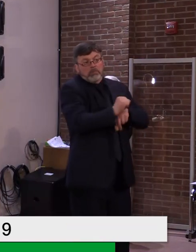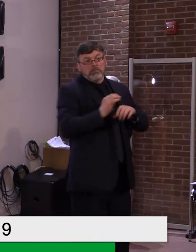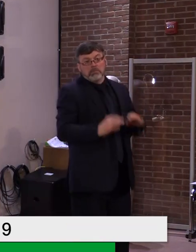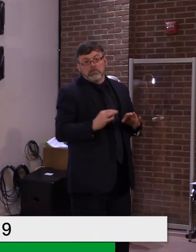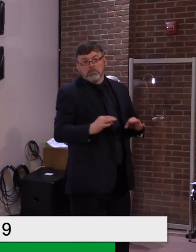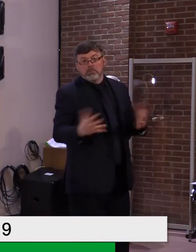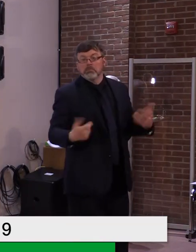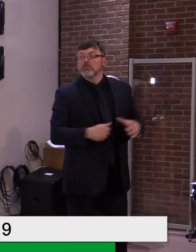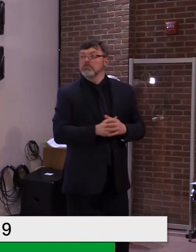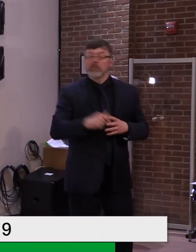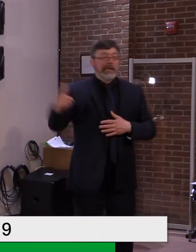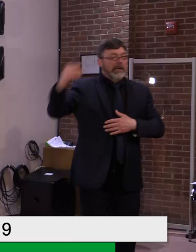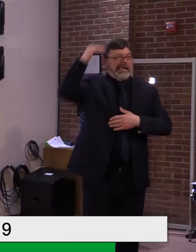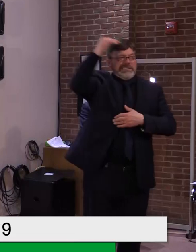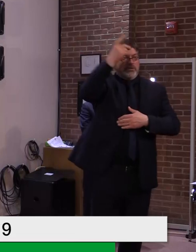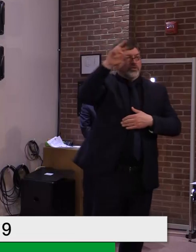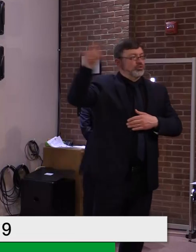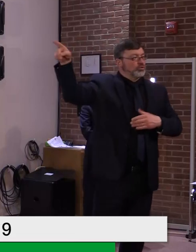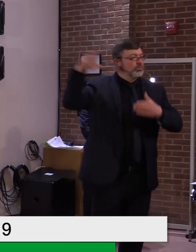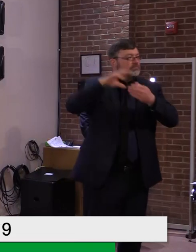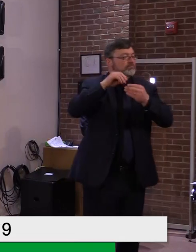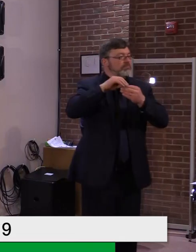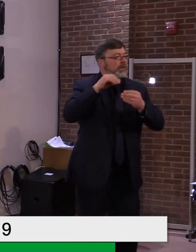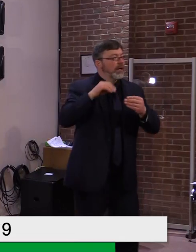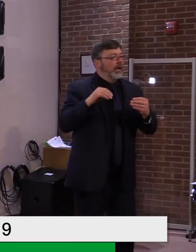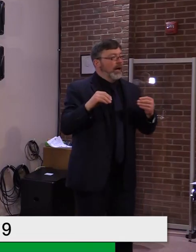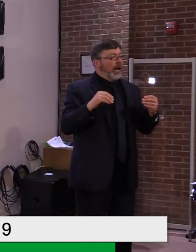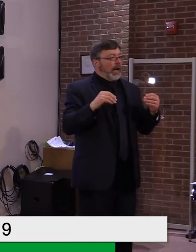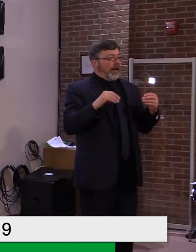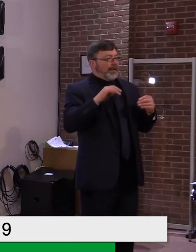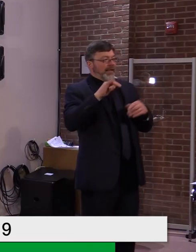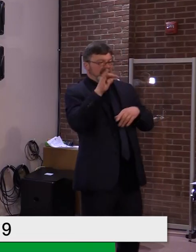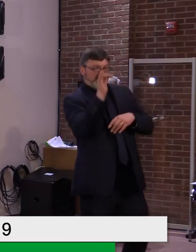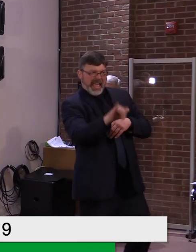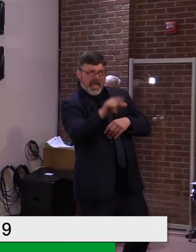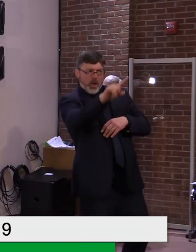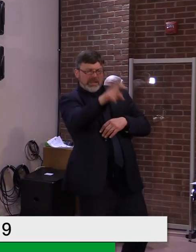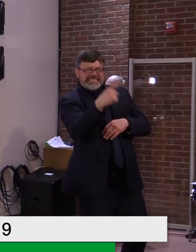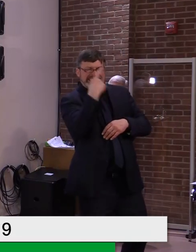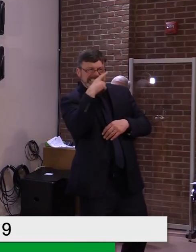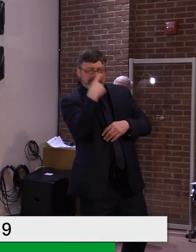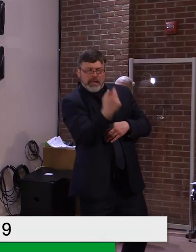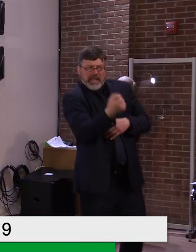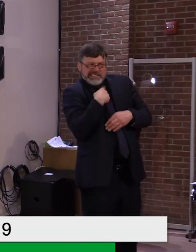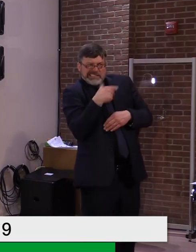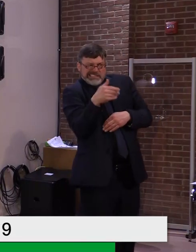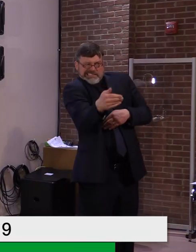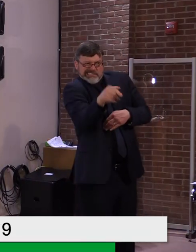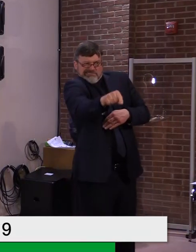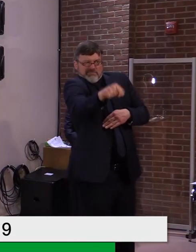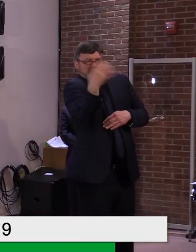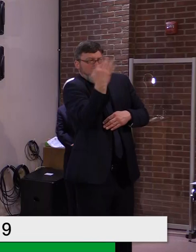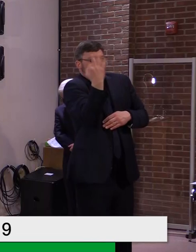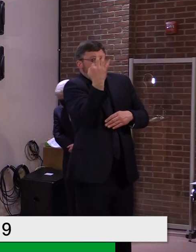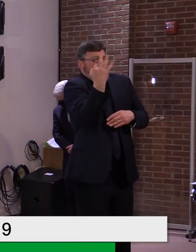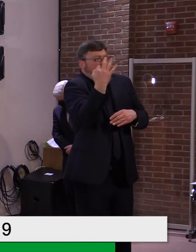You should probably ask us the same question on Friday, because we generally meet with the university in terms of our health